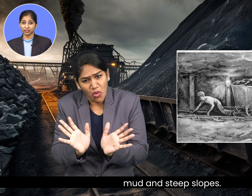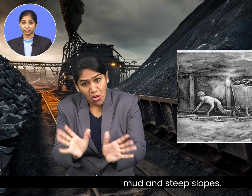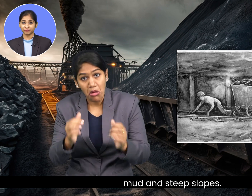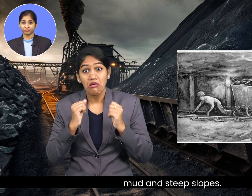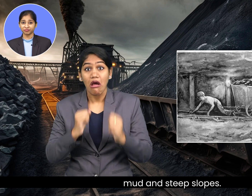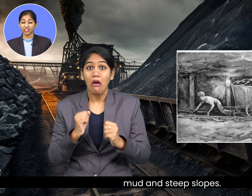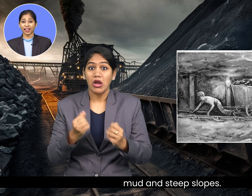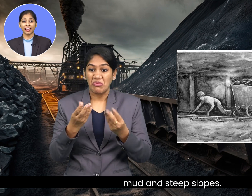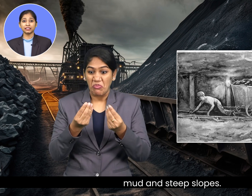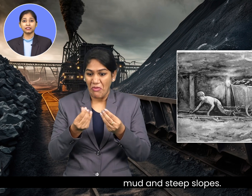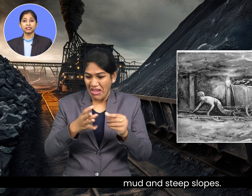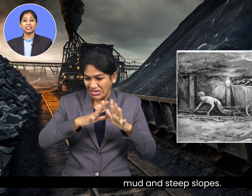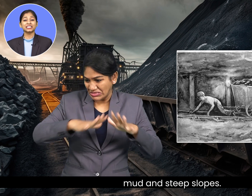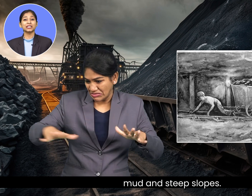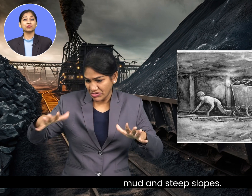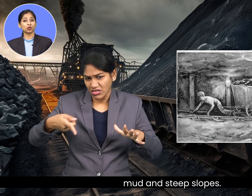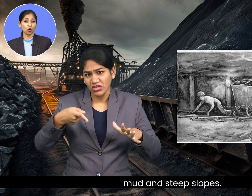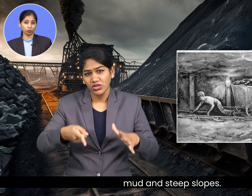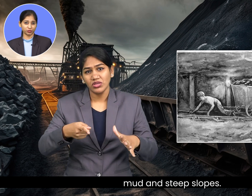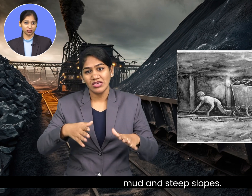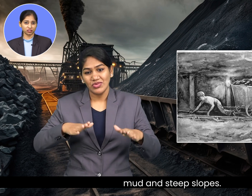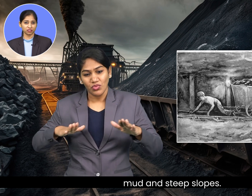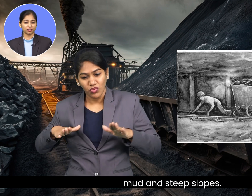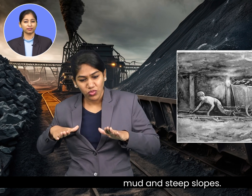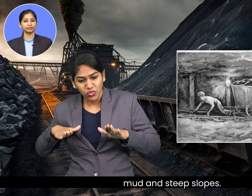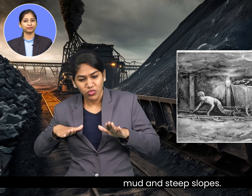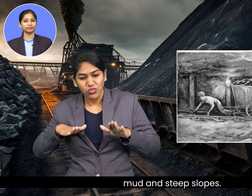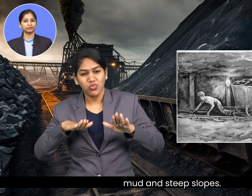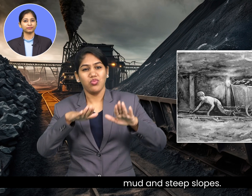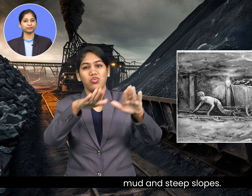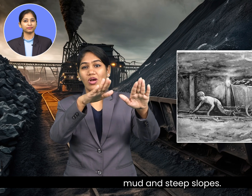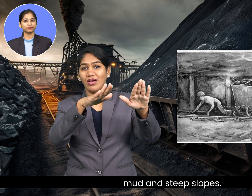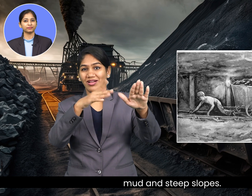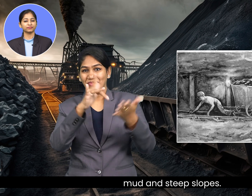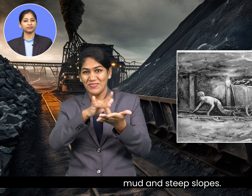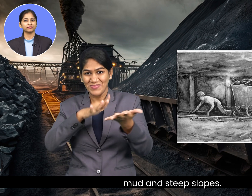mud, and steep slopes.